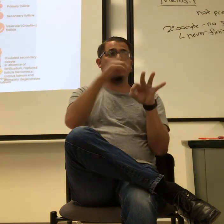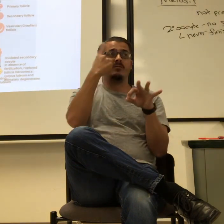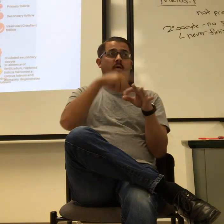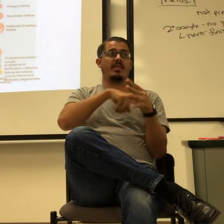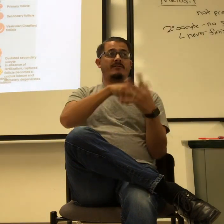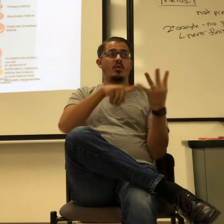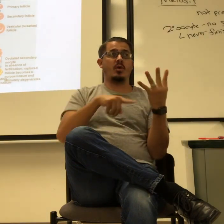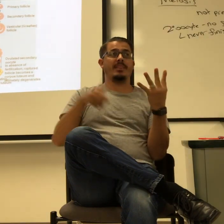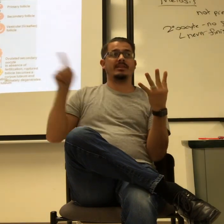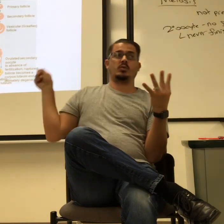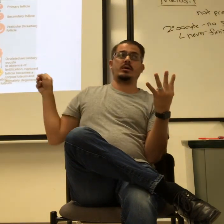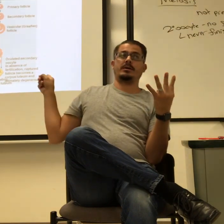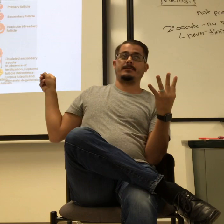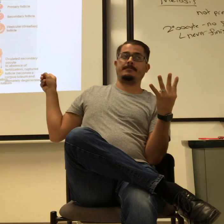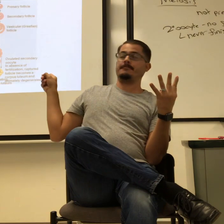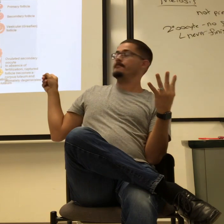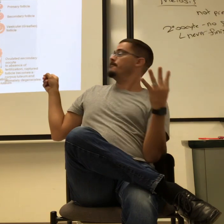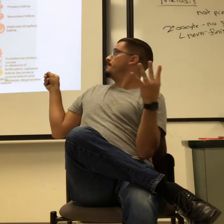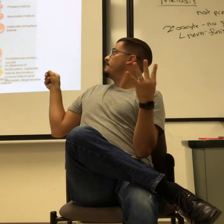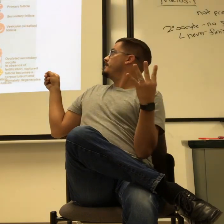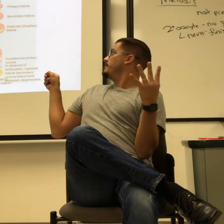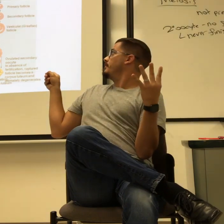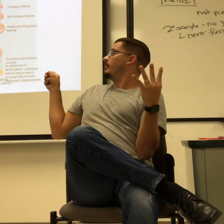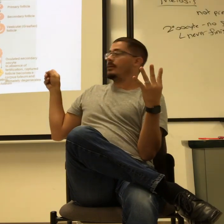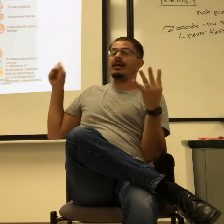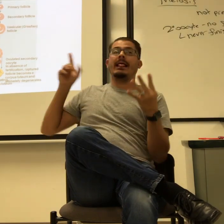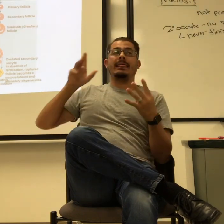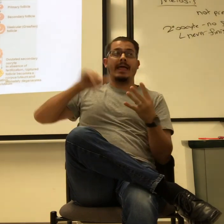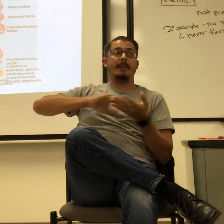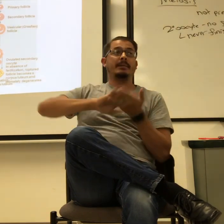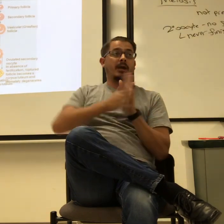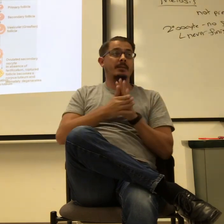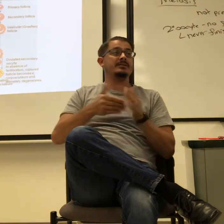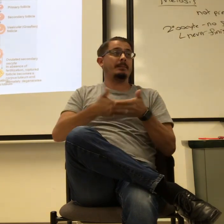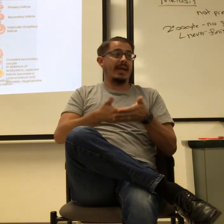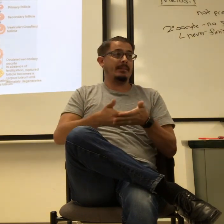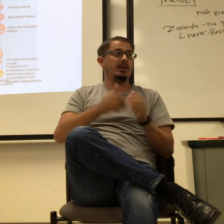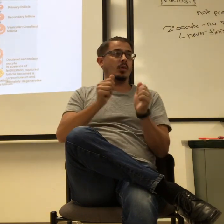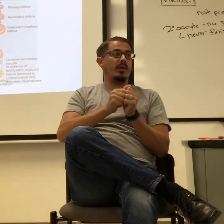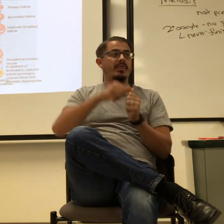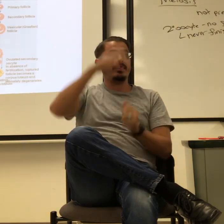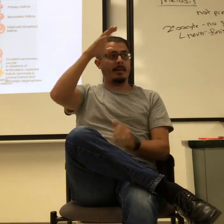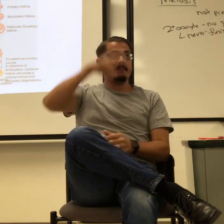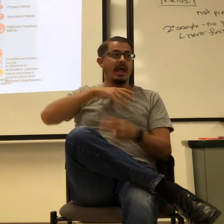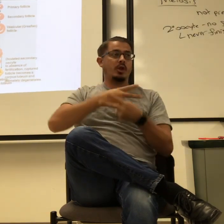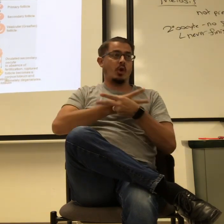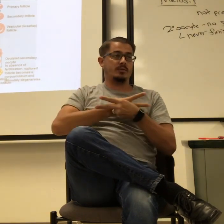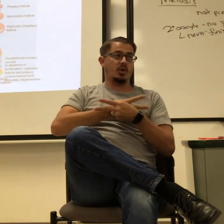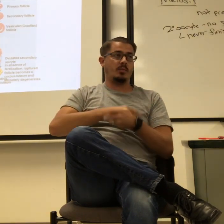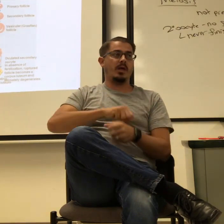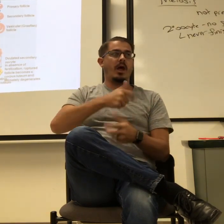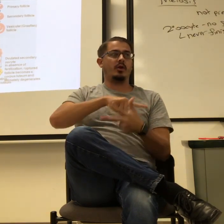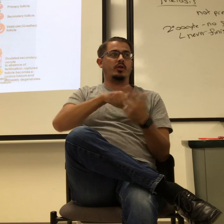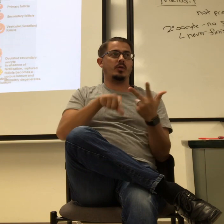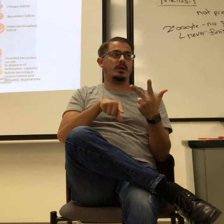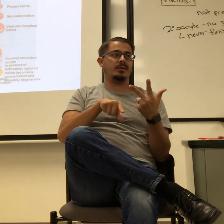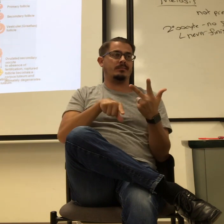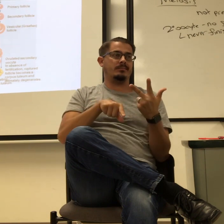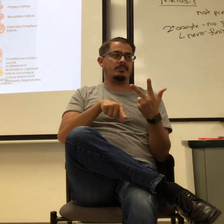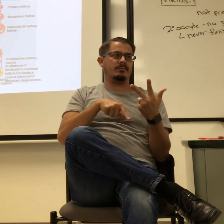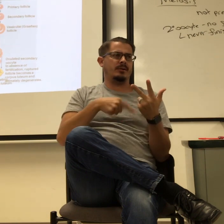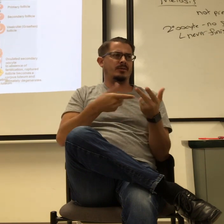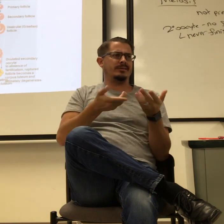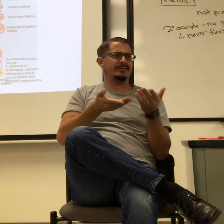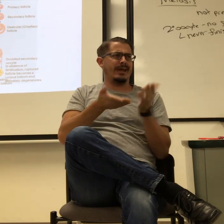This set. This set becomes the baby with the male chromosomes. Okay. These other 3, I always get